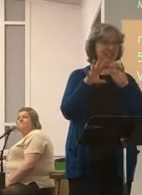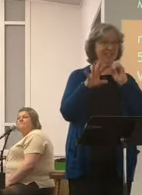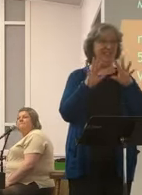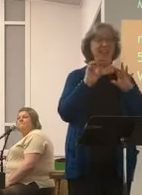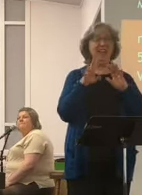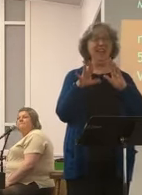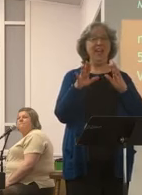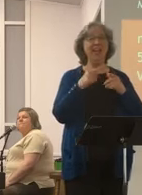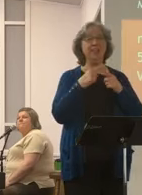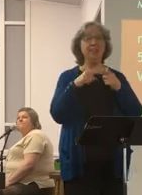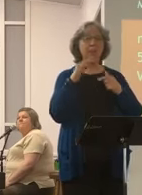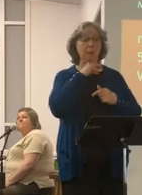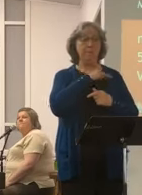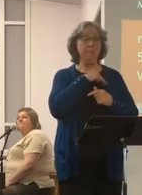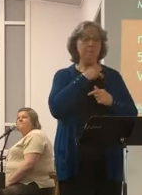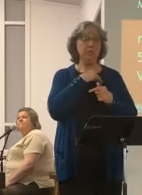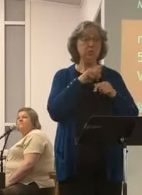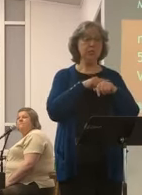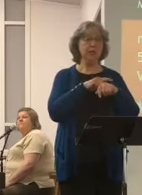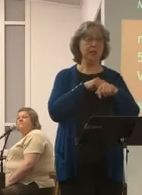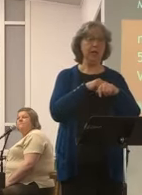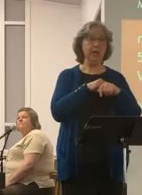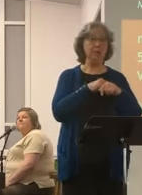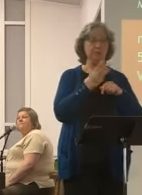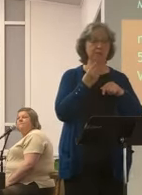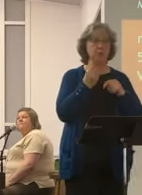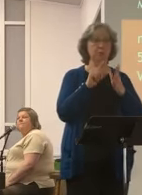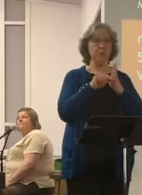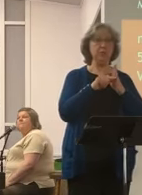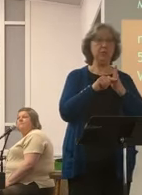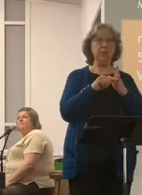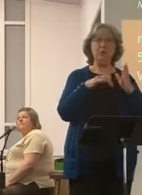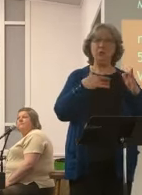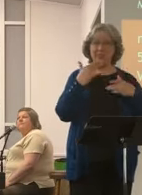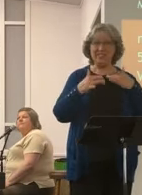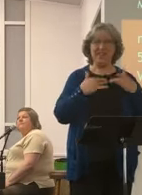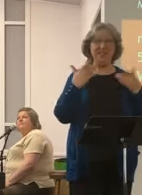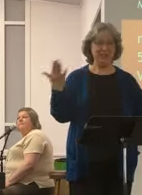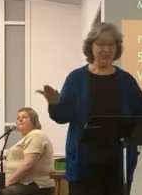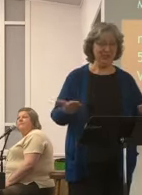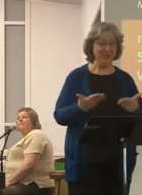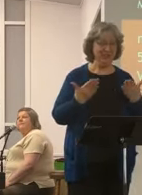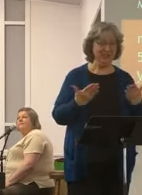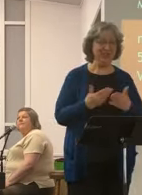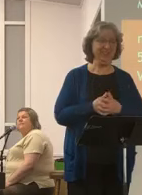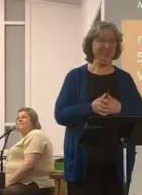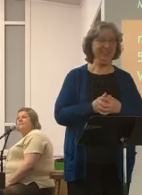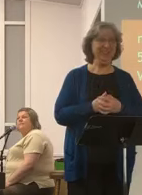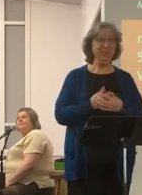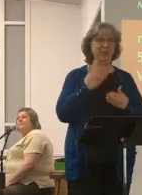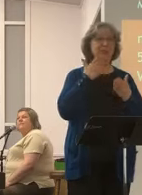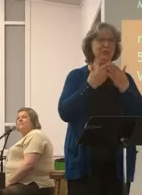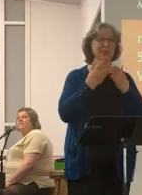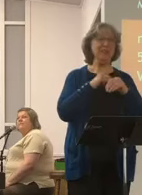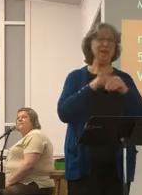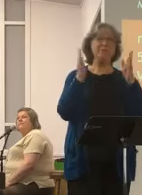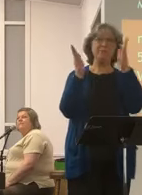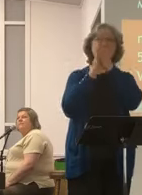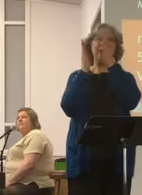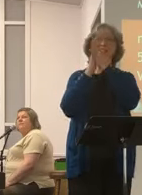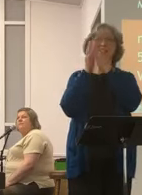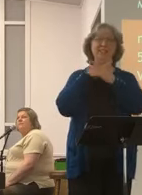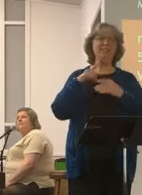looking at some mission moment from our missions team in just a few moments. So we're so glad that you're here, and we're just going to have a good time praising